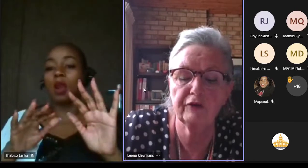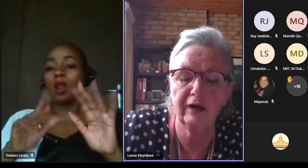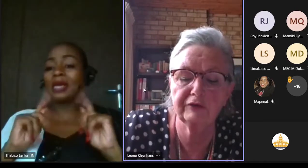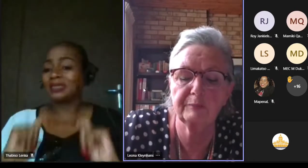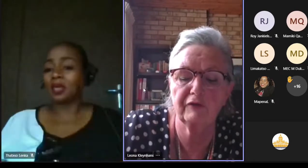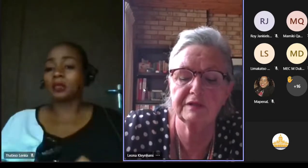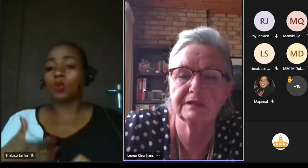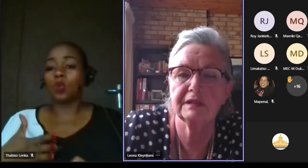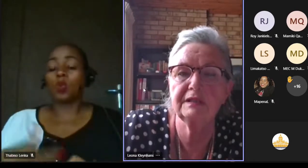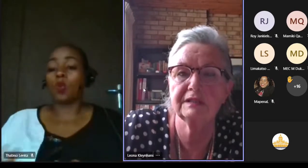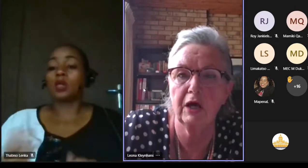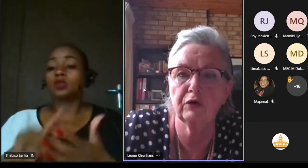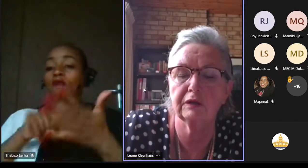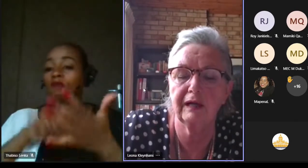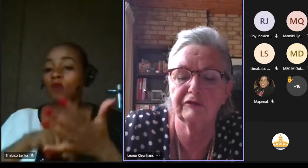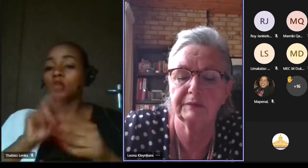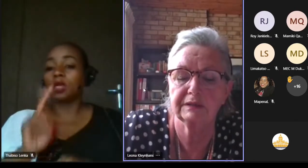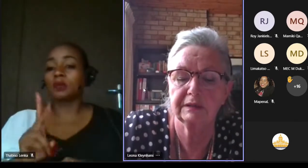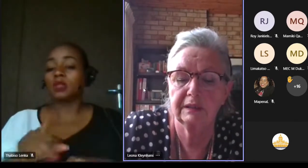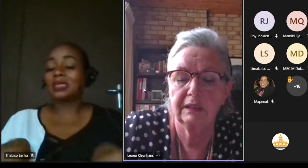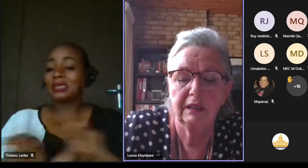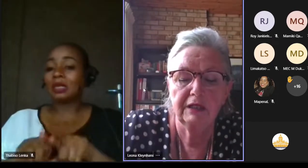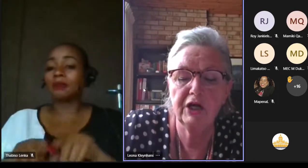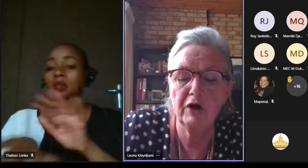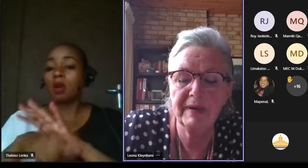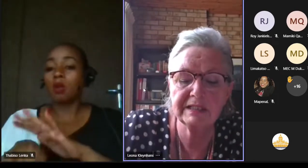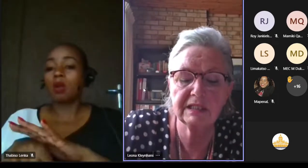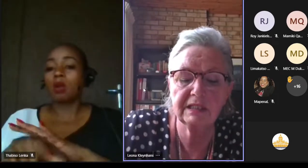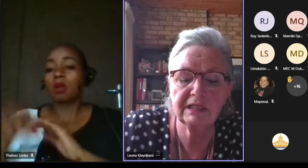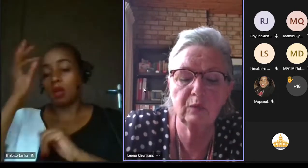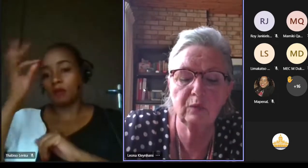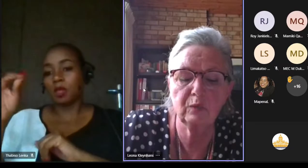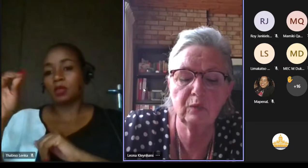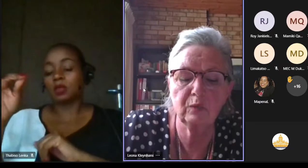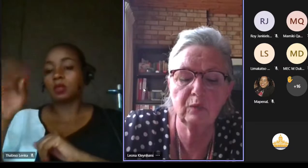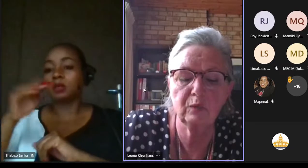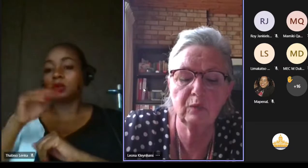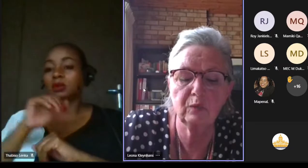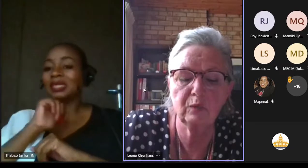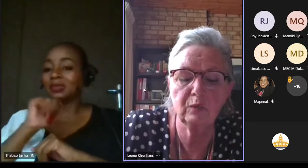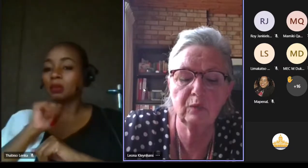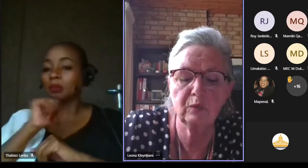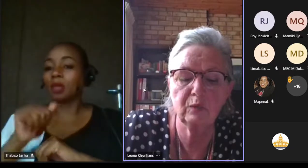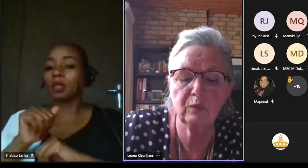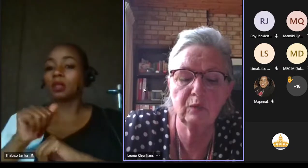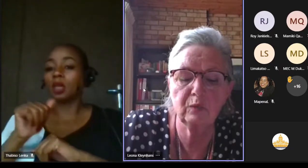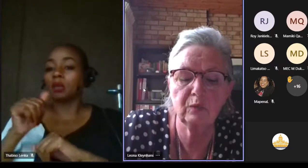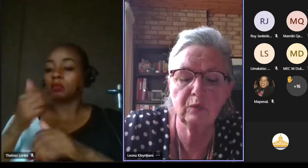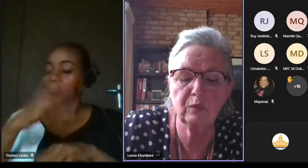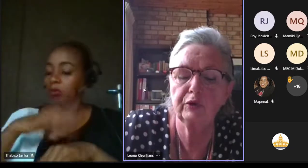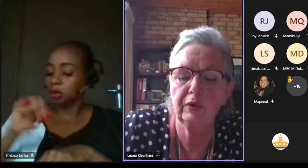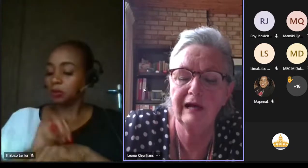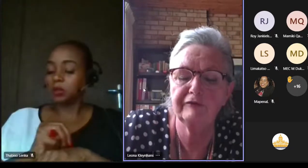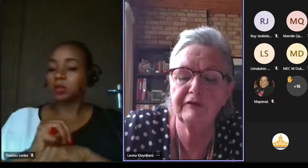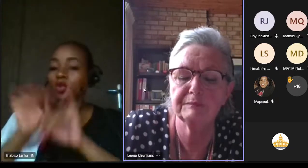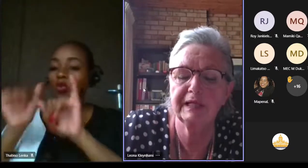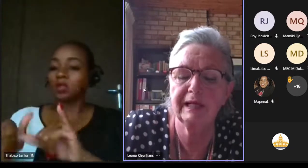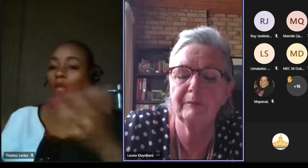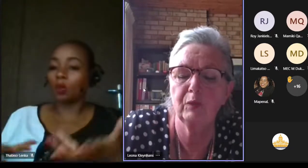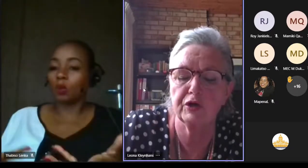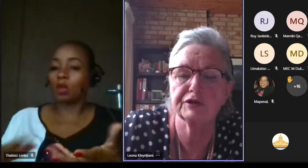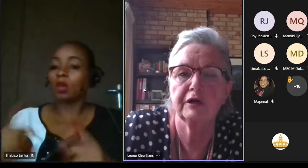factor throughout the province is local government. No matter in which municipal area in the province you live, your